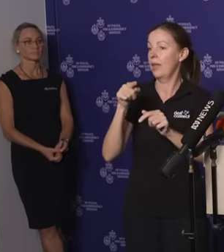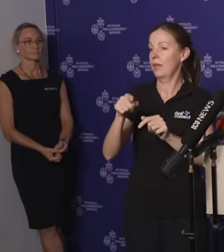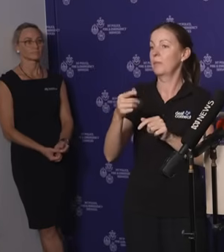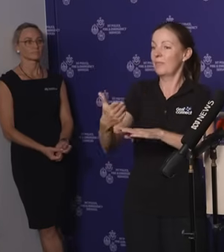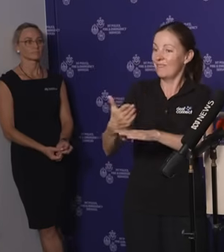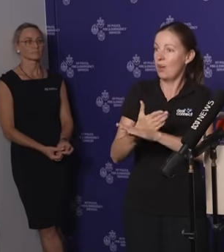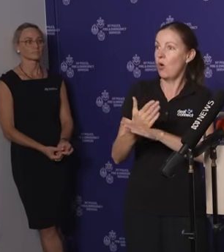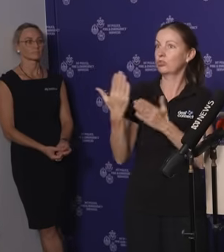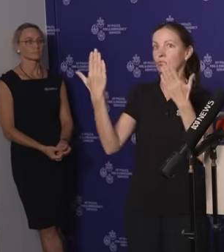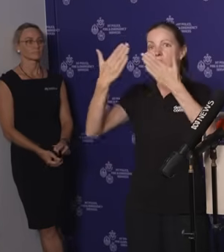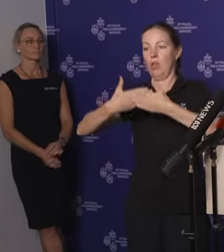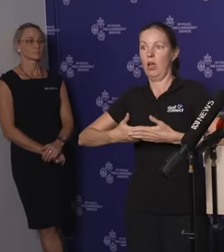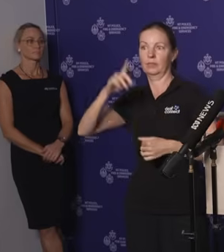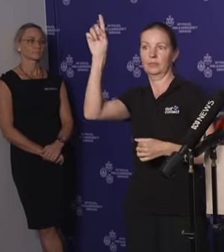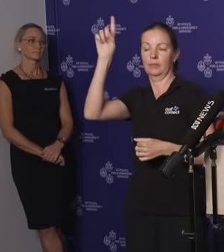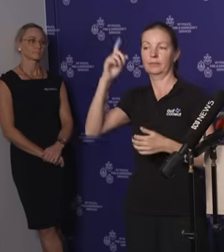Minjilangamda Warrawee.